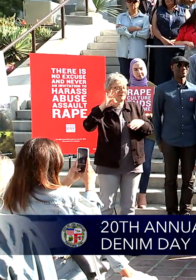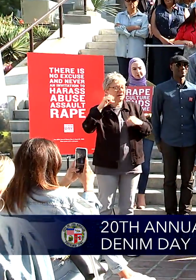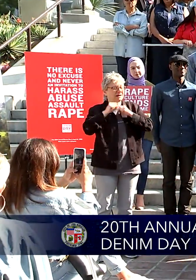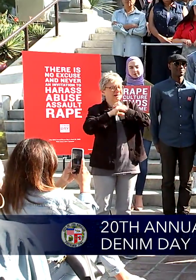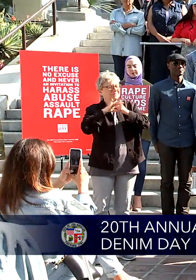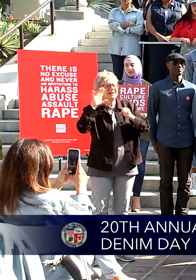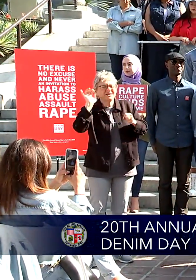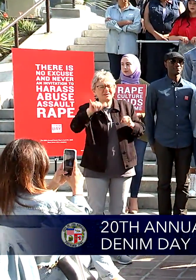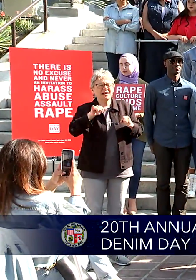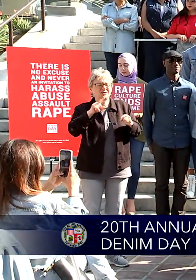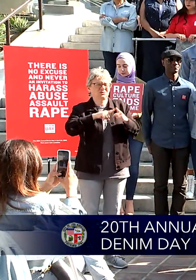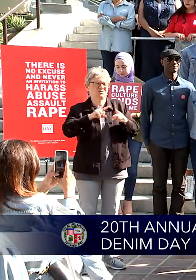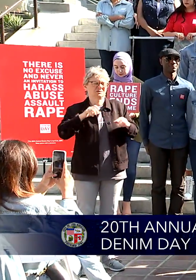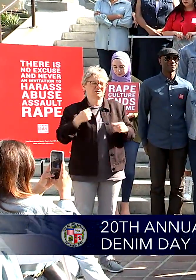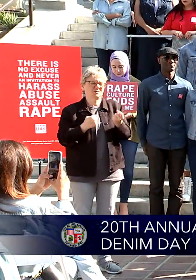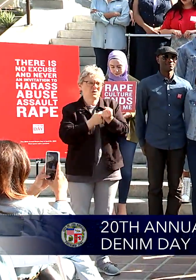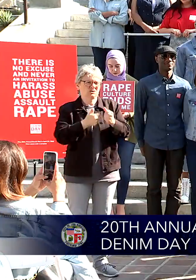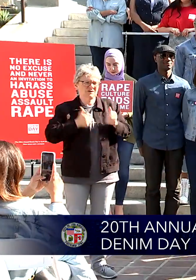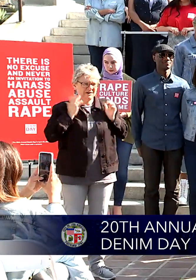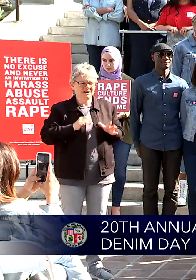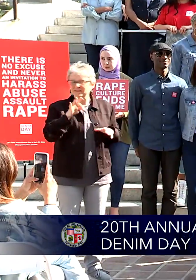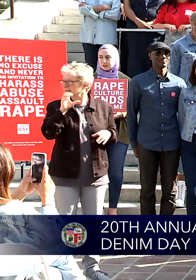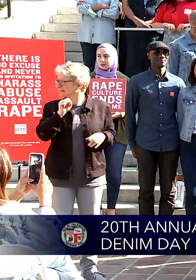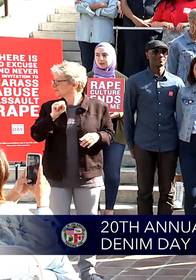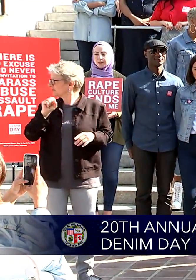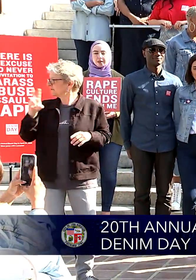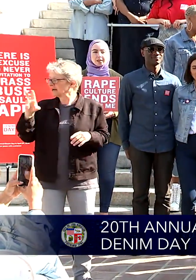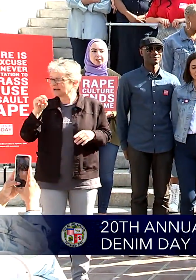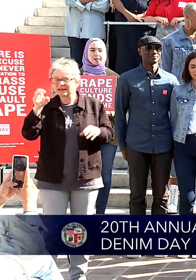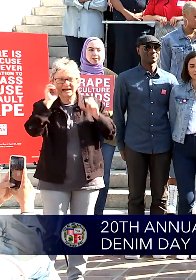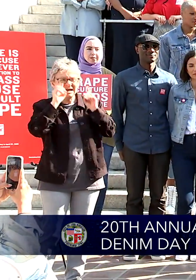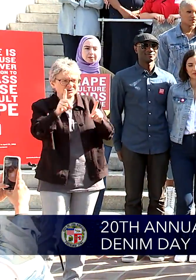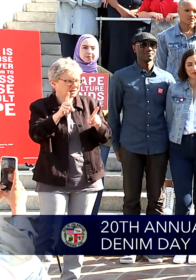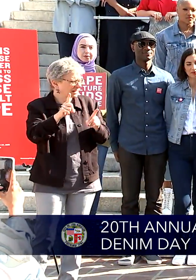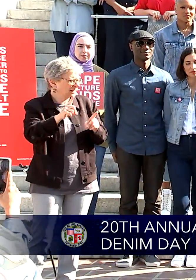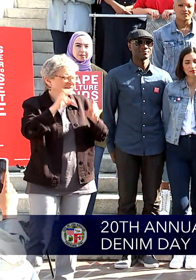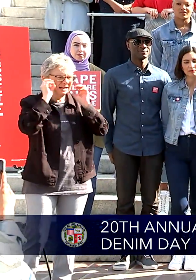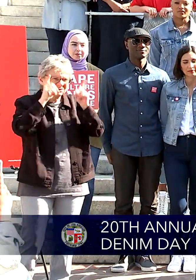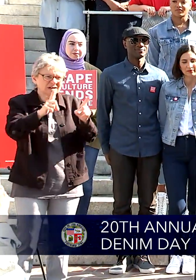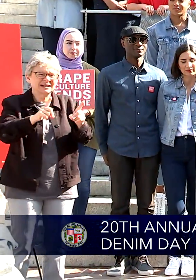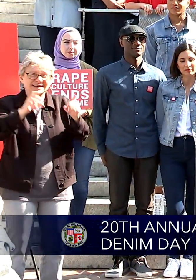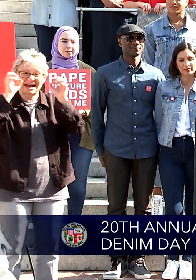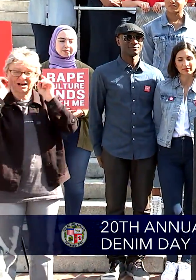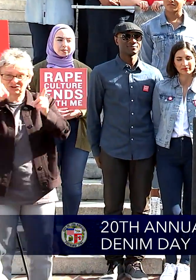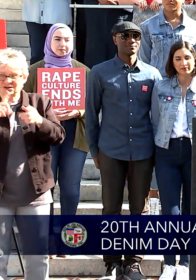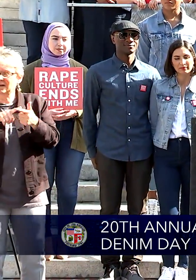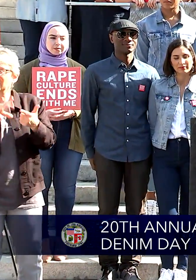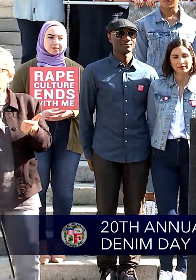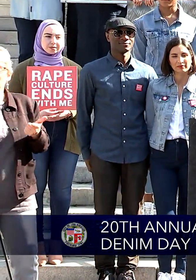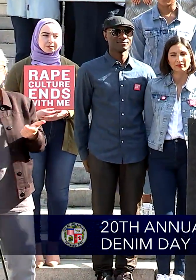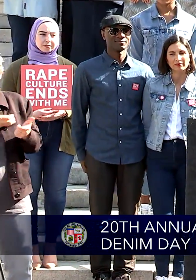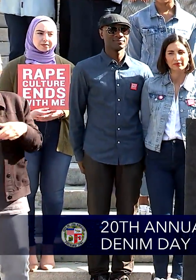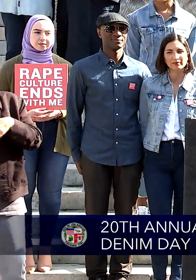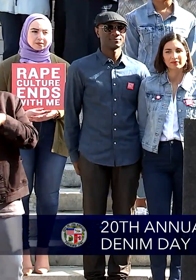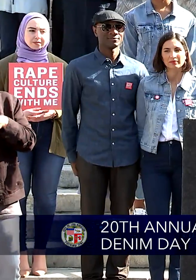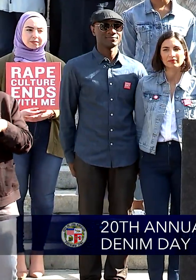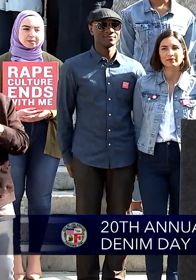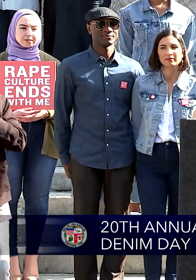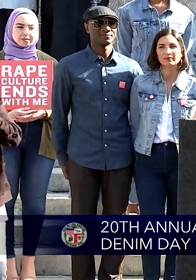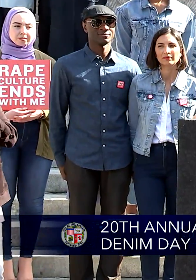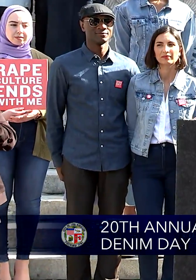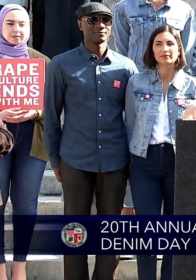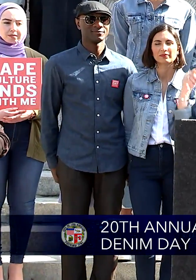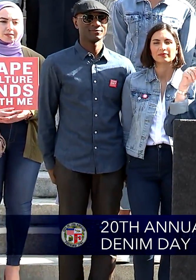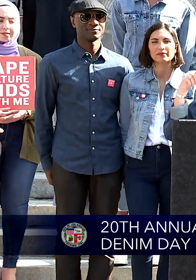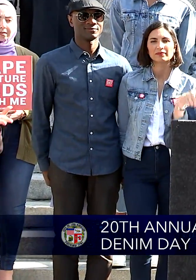to support survivors of sexual violence and educate, educate, educate. And our call continues to